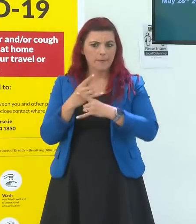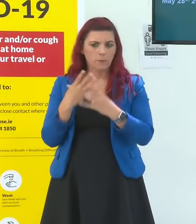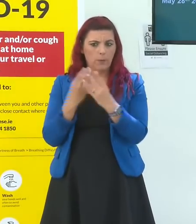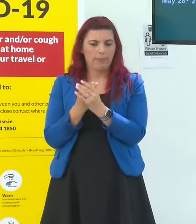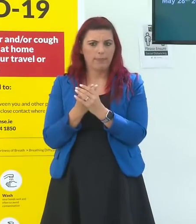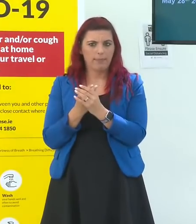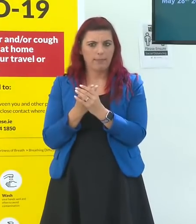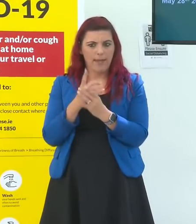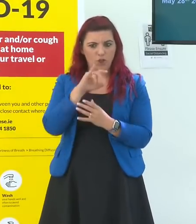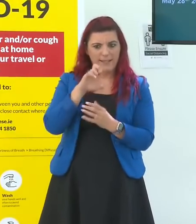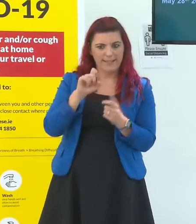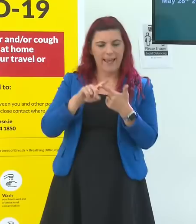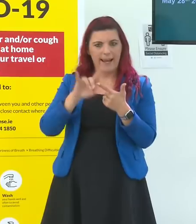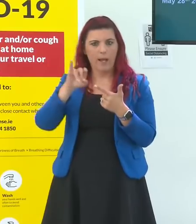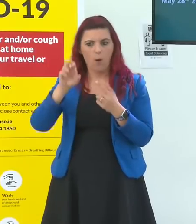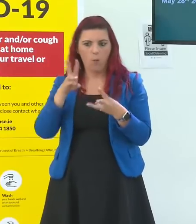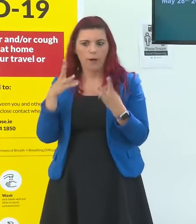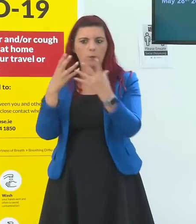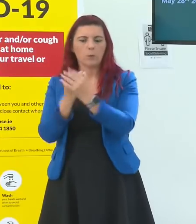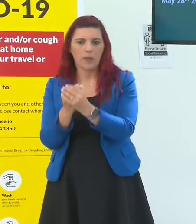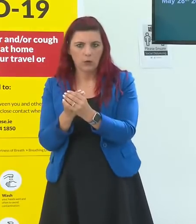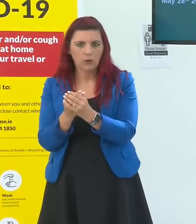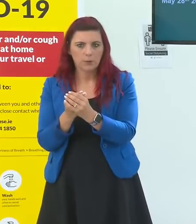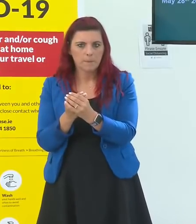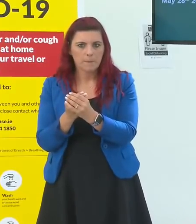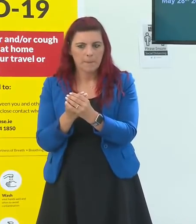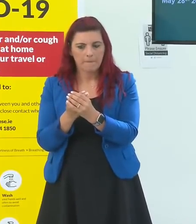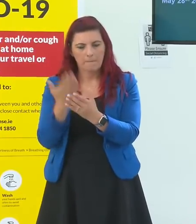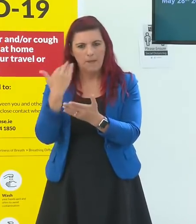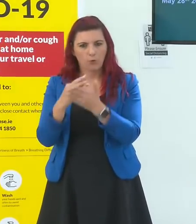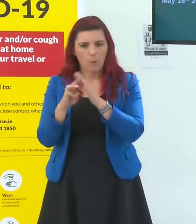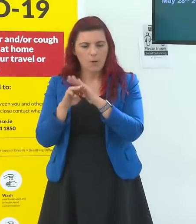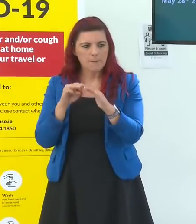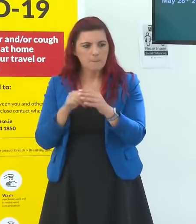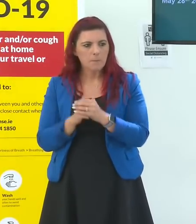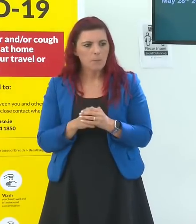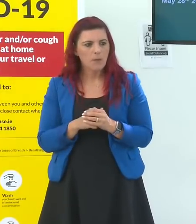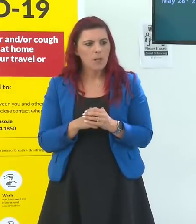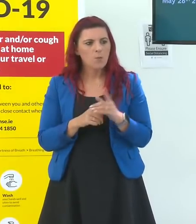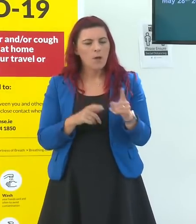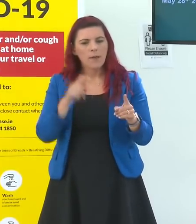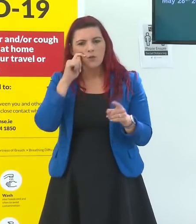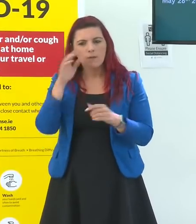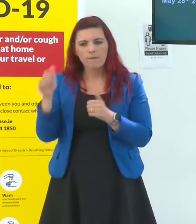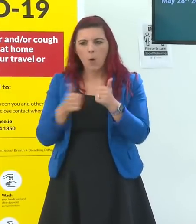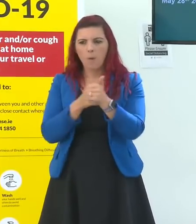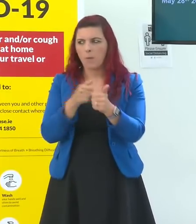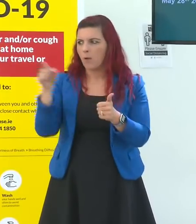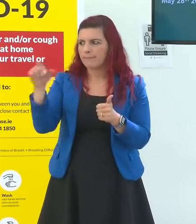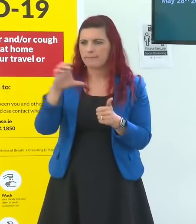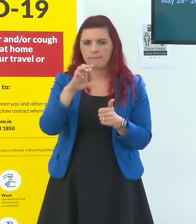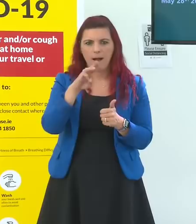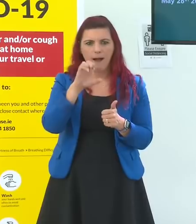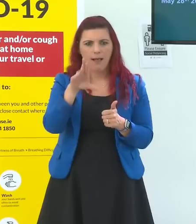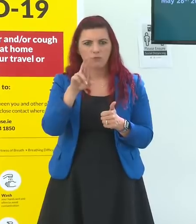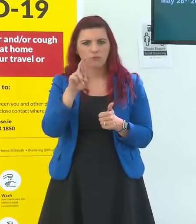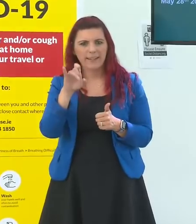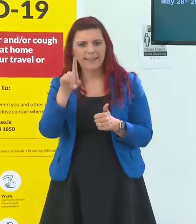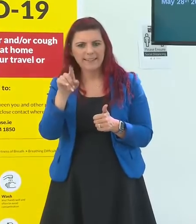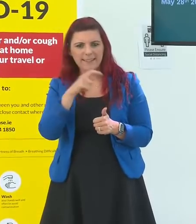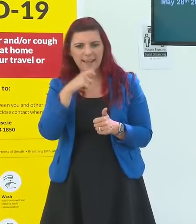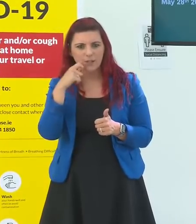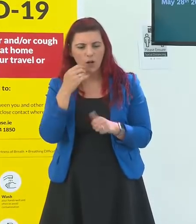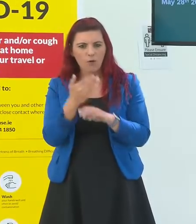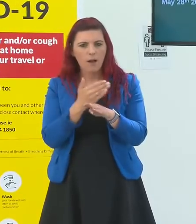with HIQA. So then, just to follow up on what the CEO has said, as